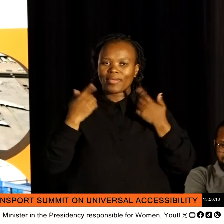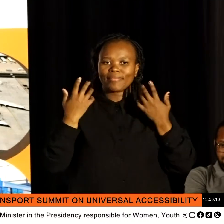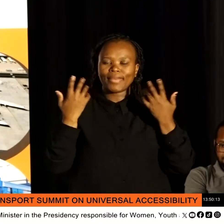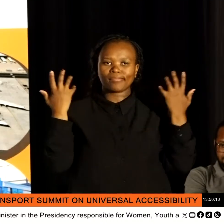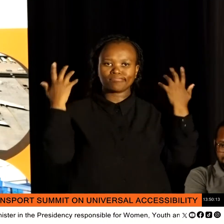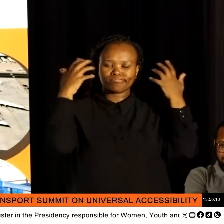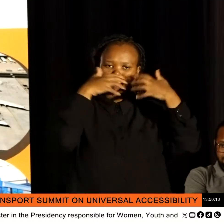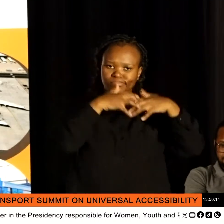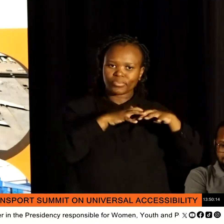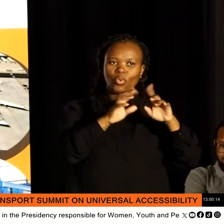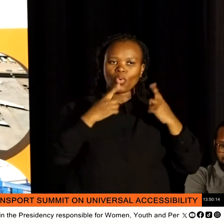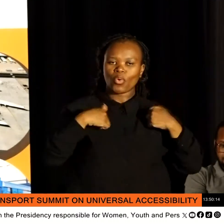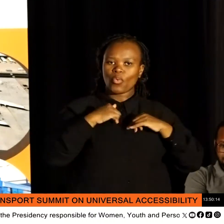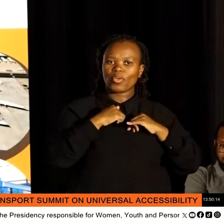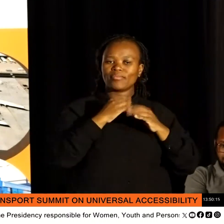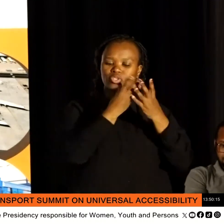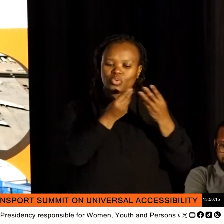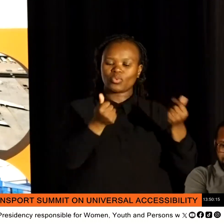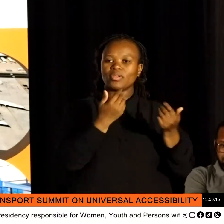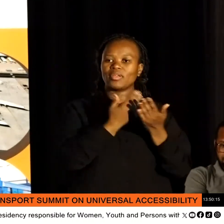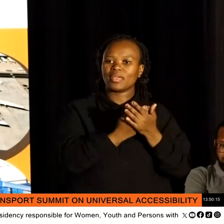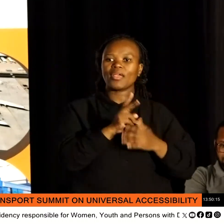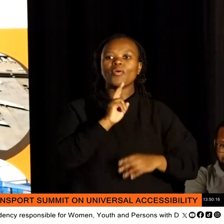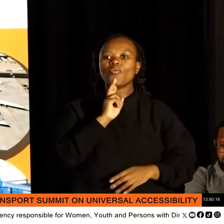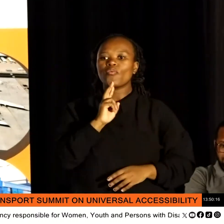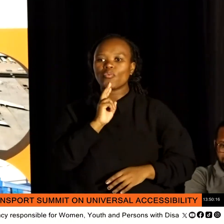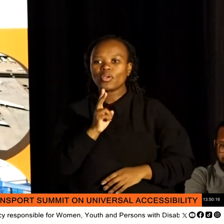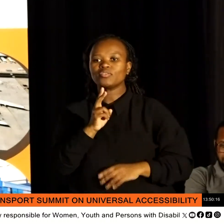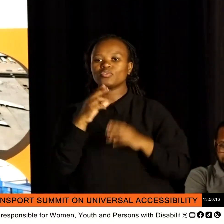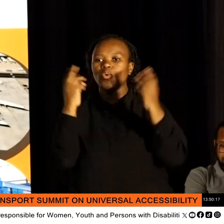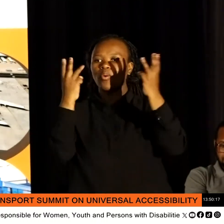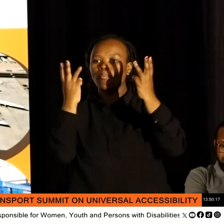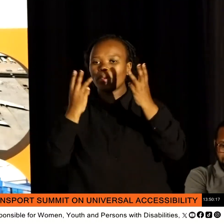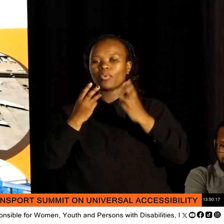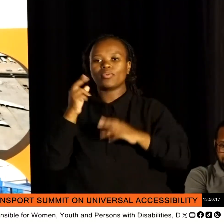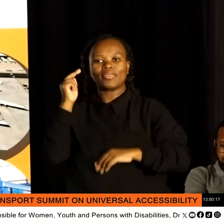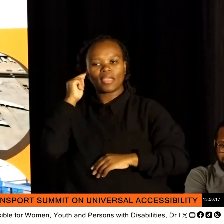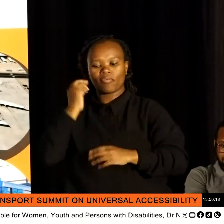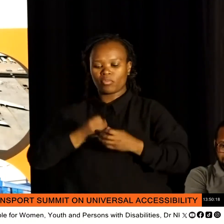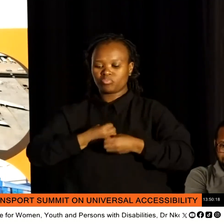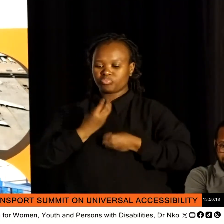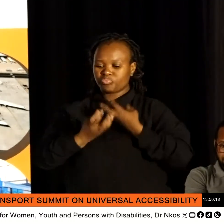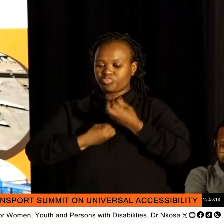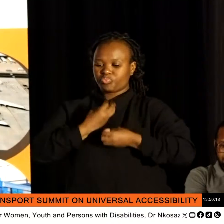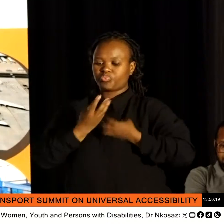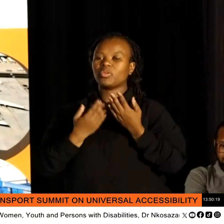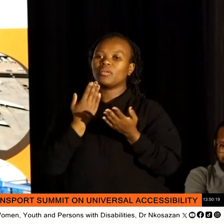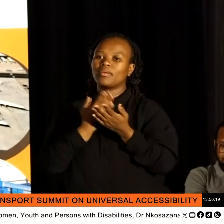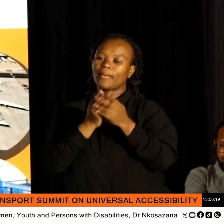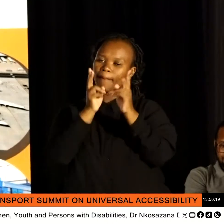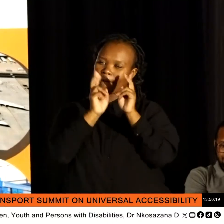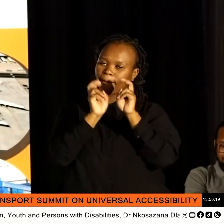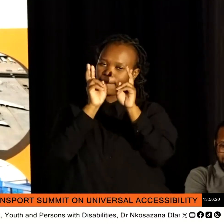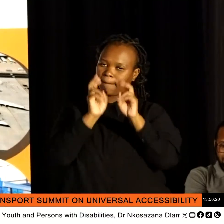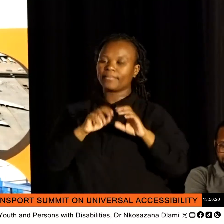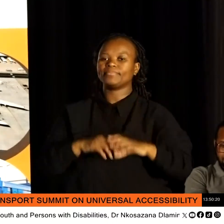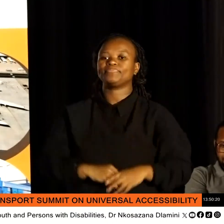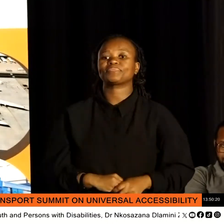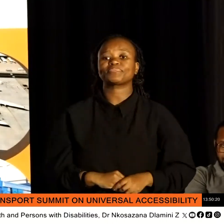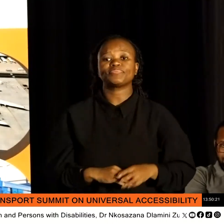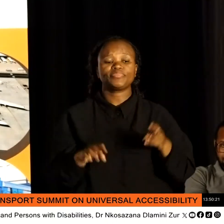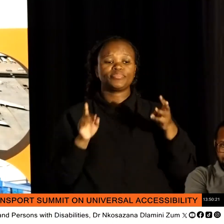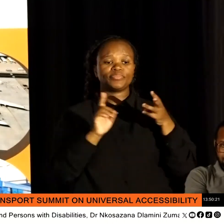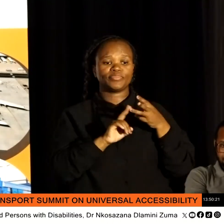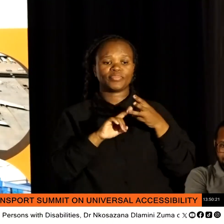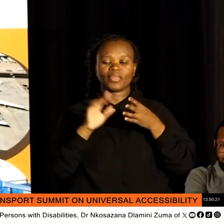the voices of persons with hearing impairments are heard and heeded in decision-making processes. Investment in